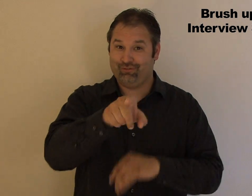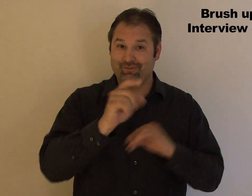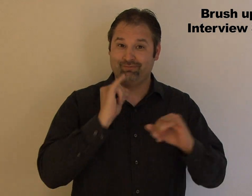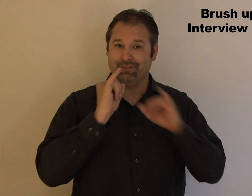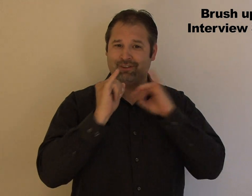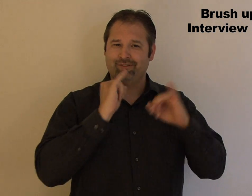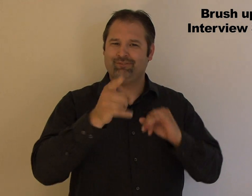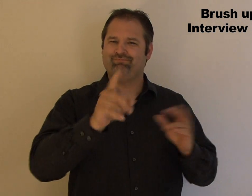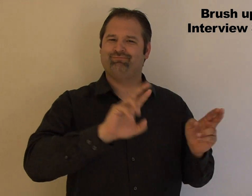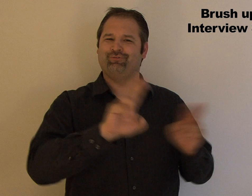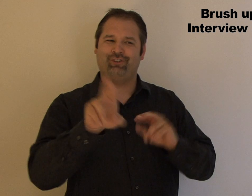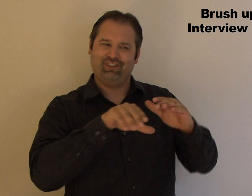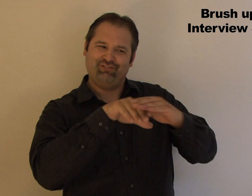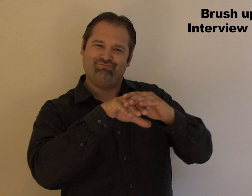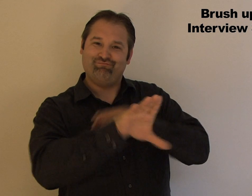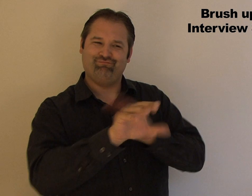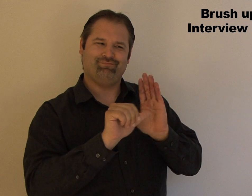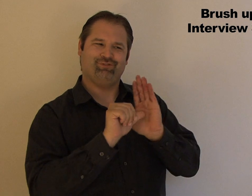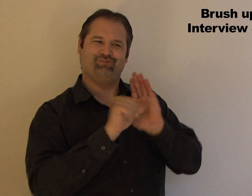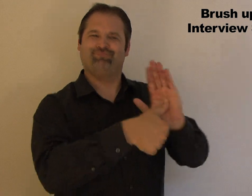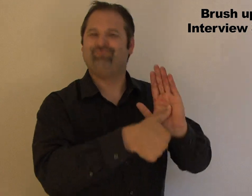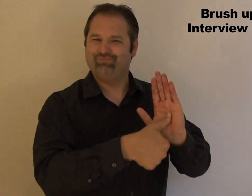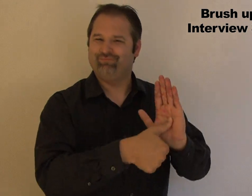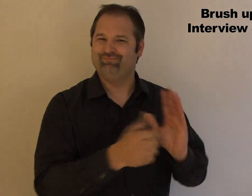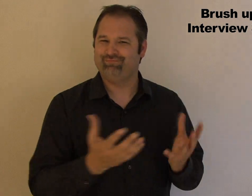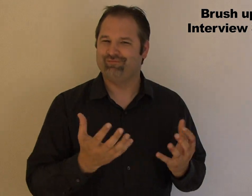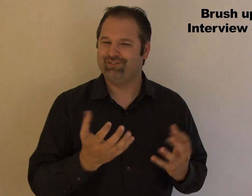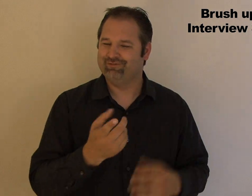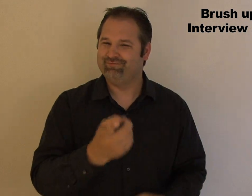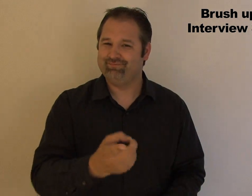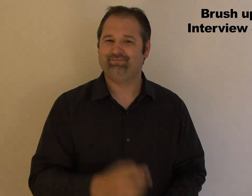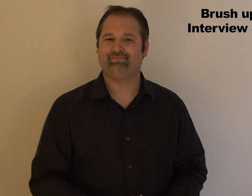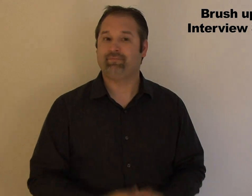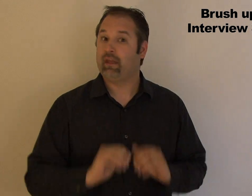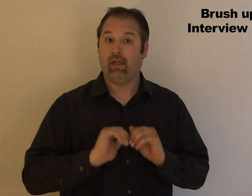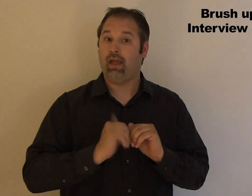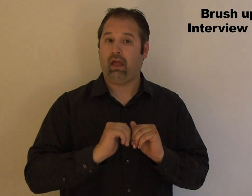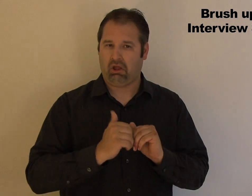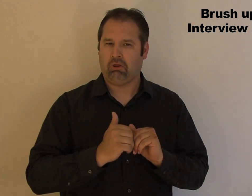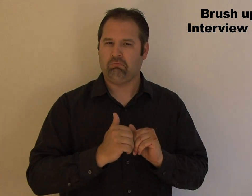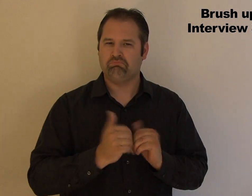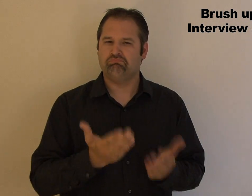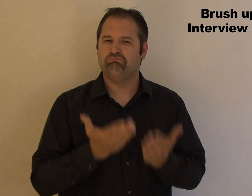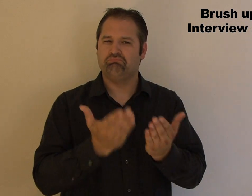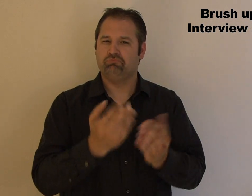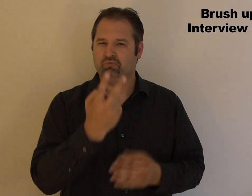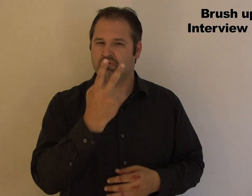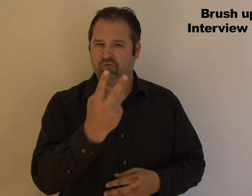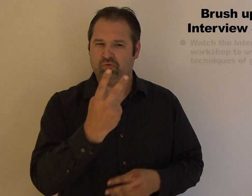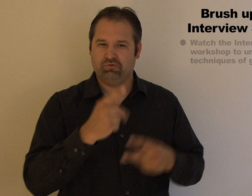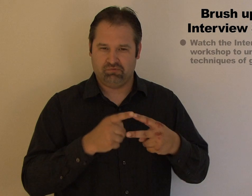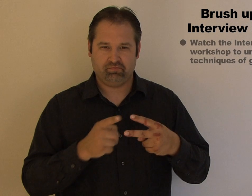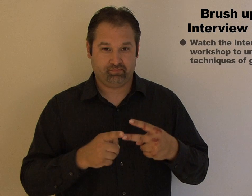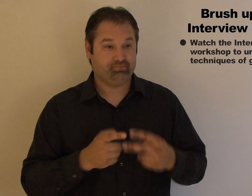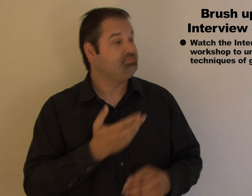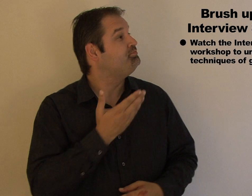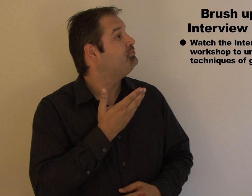Be prepared when you walk through the door to impress the interviewer. Here are 2 suggested ways to do so.